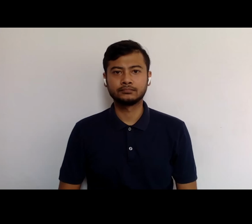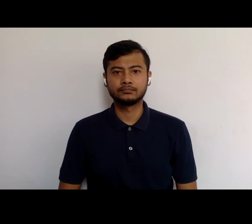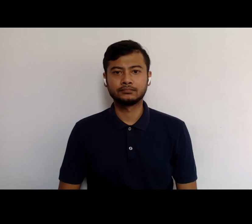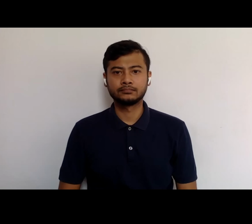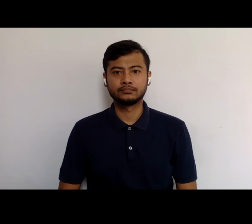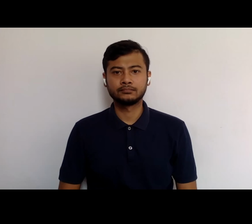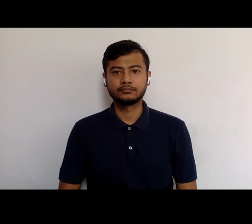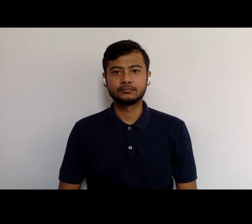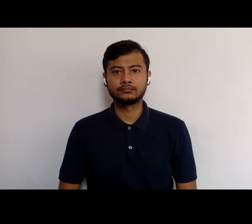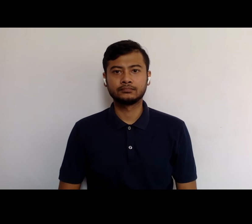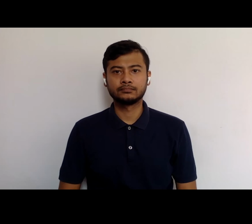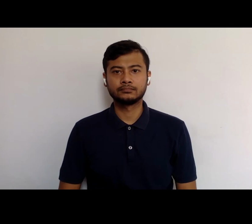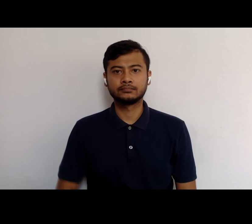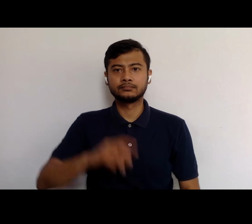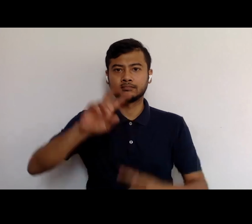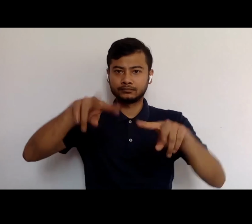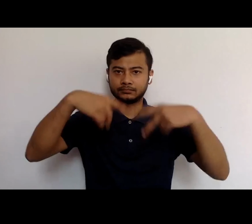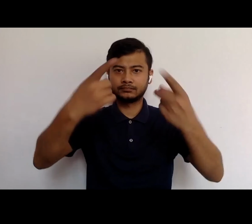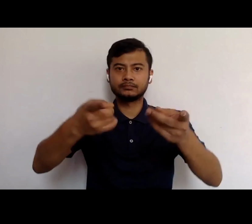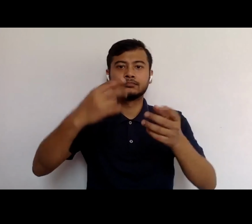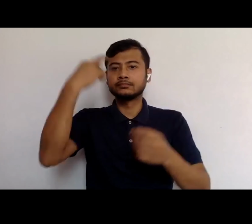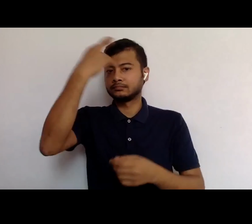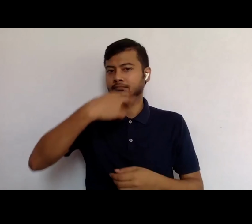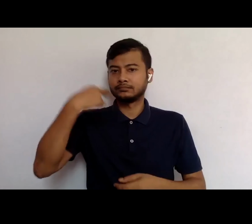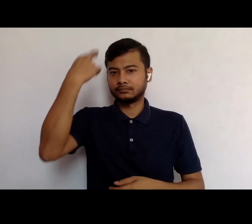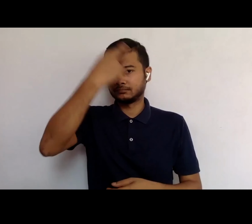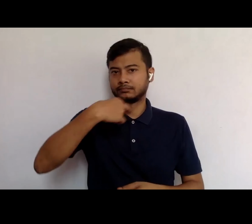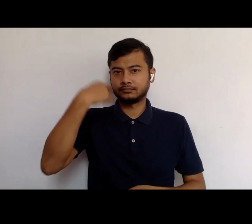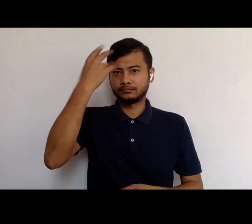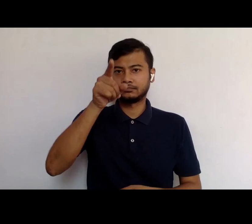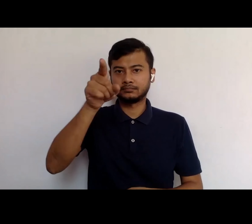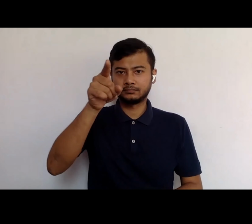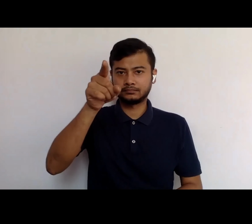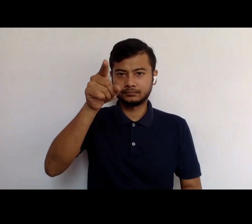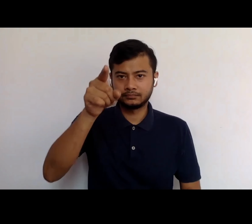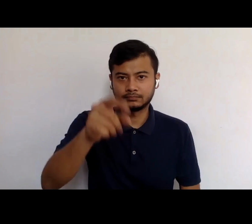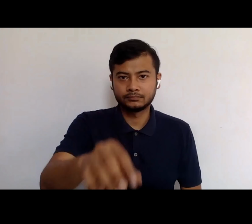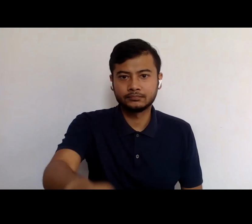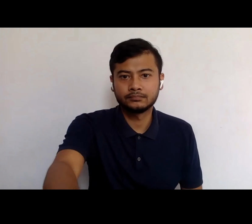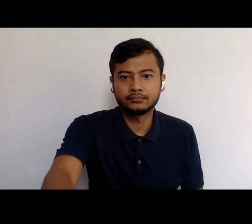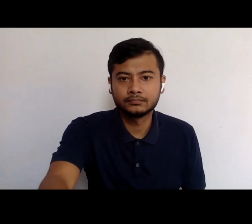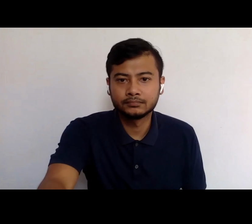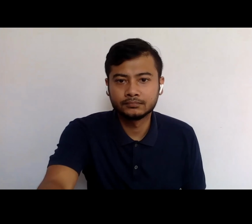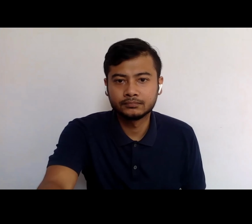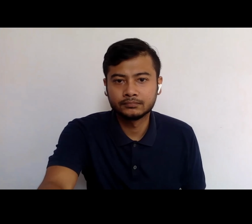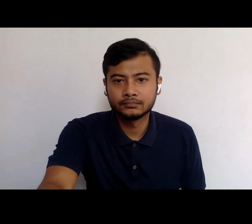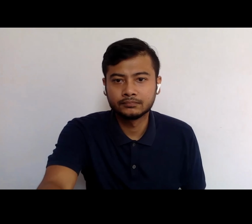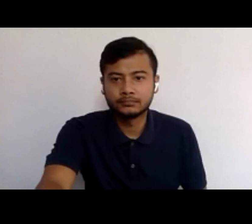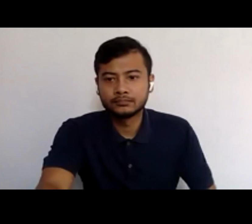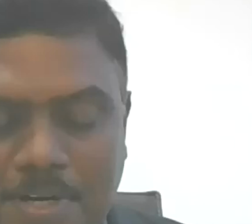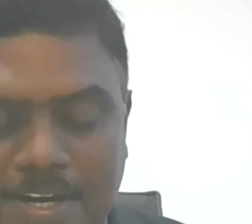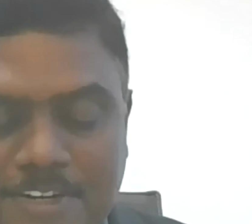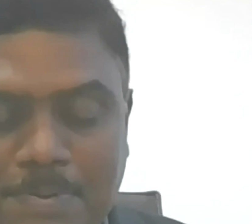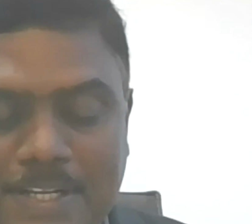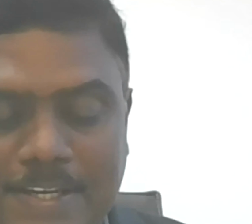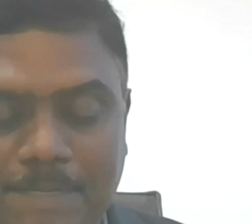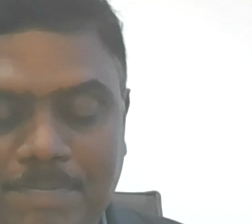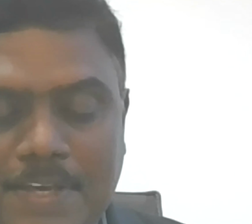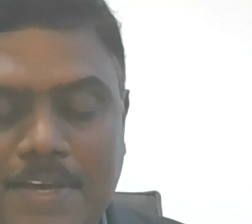invite Miss Dorothy Stanley, also a special guest of honor to address us. Miss Dorothy Stanley, the chair of Wi-Fi working group